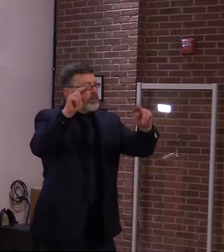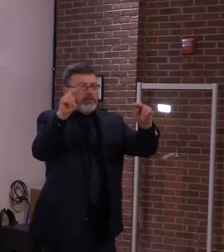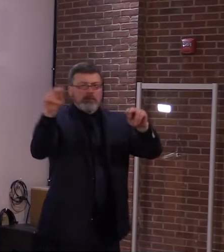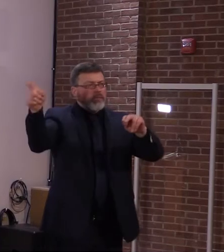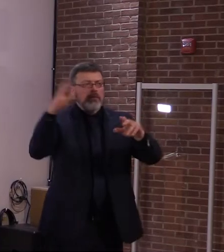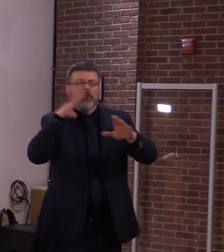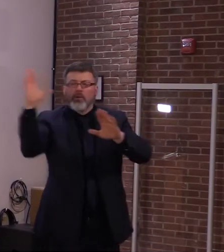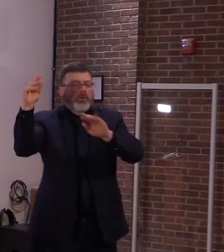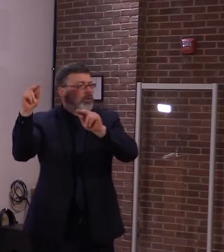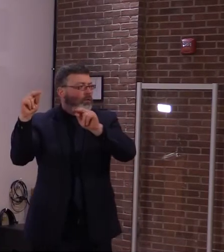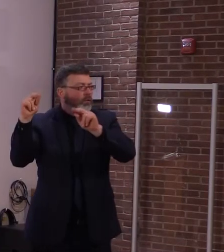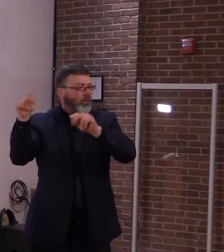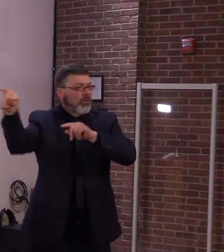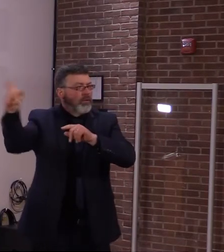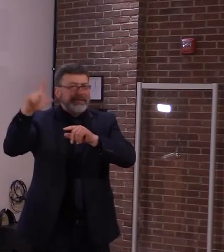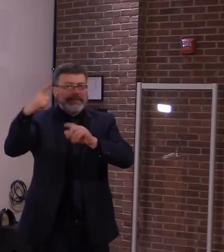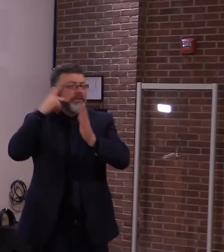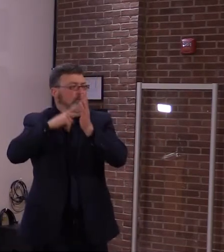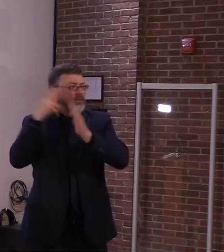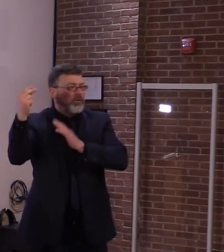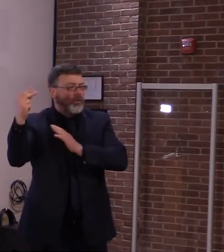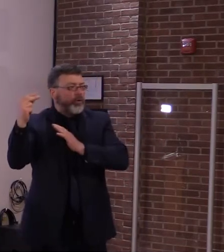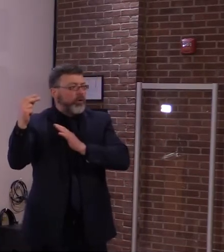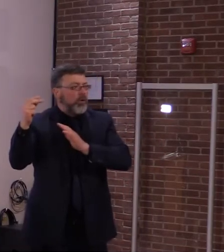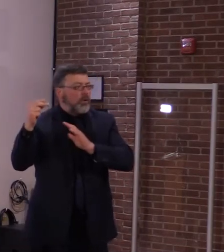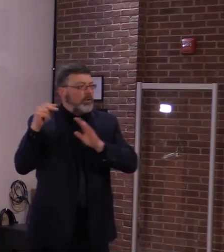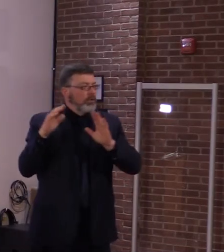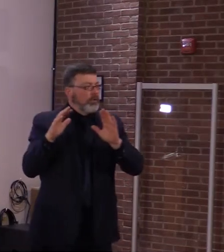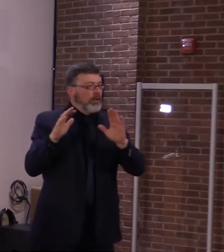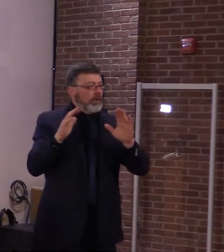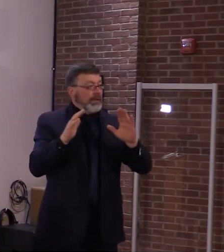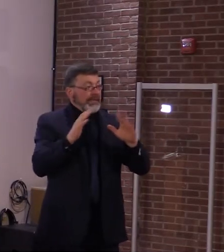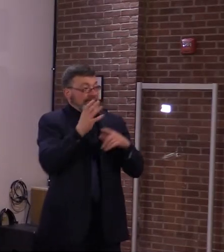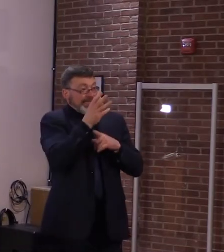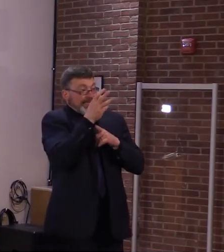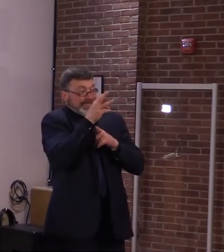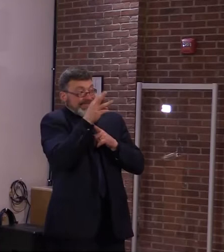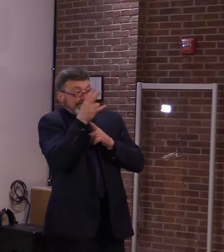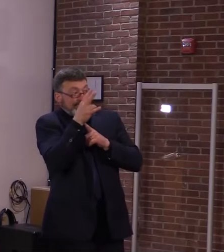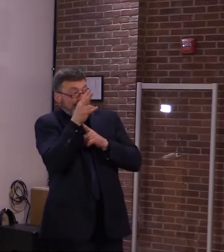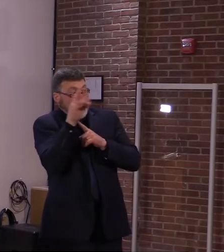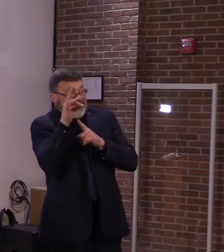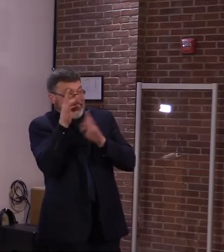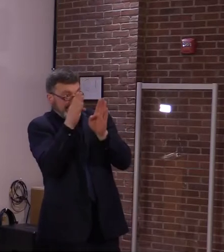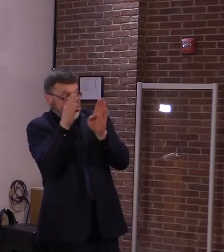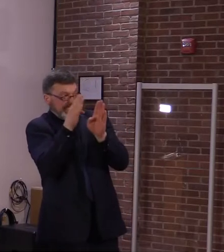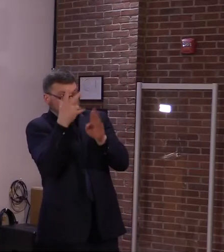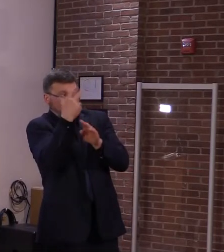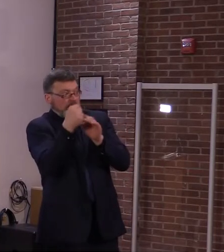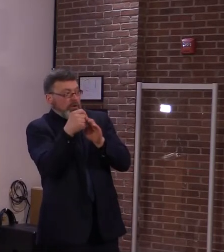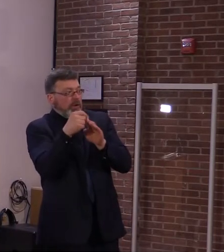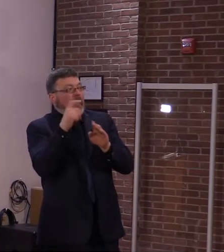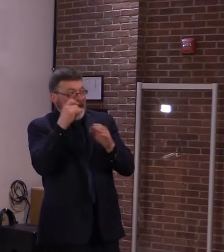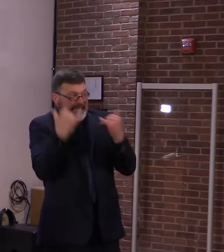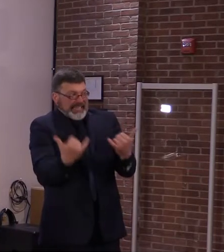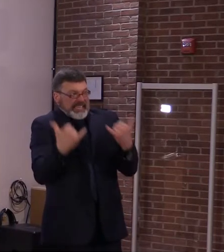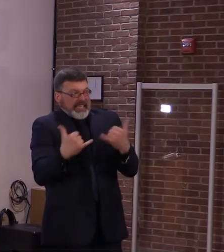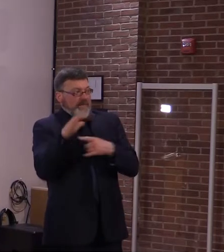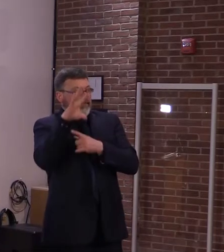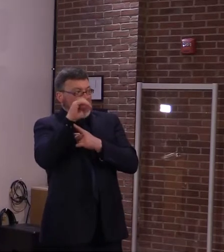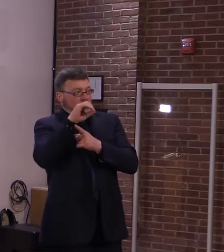in the 16 and 18. It is. 41 in the 19. Okay. 50% in the 16 to 18 and